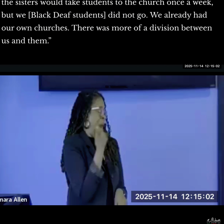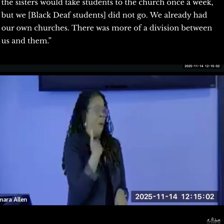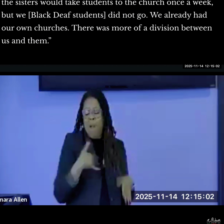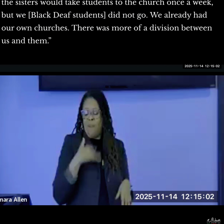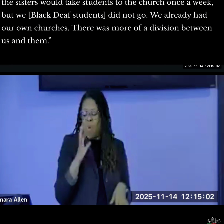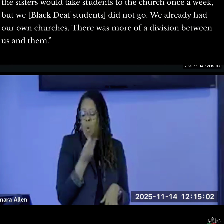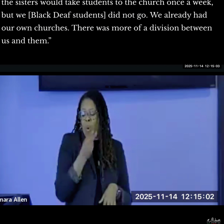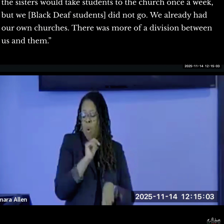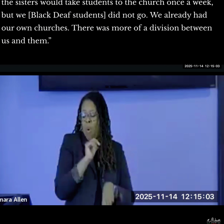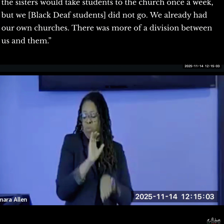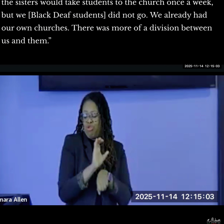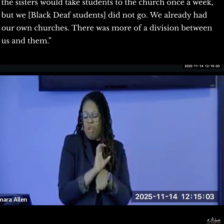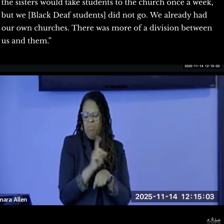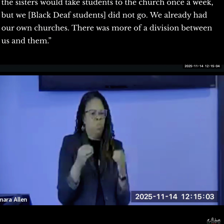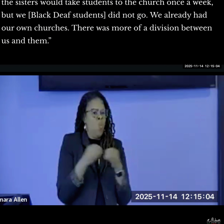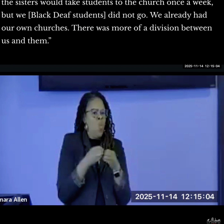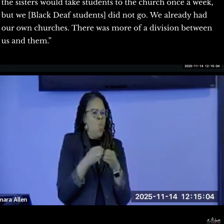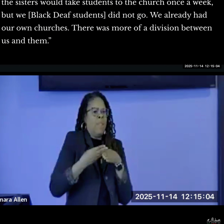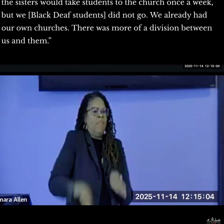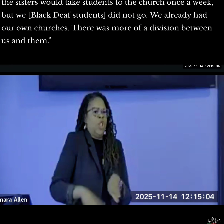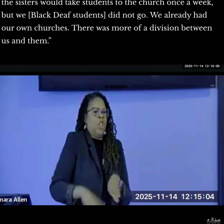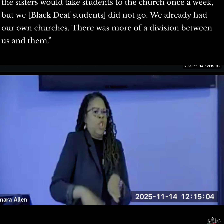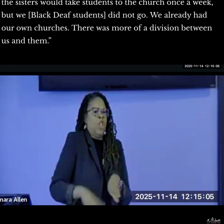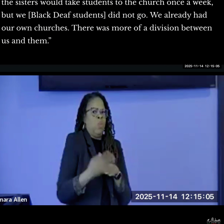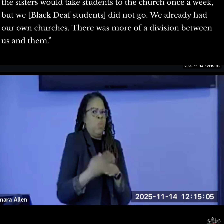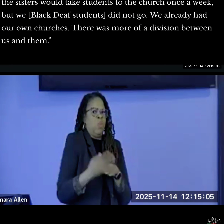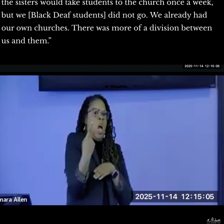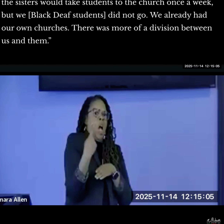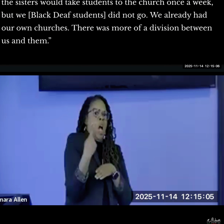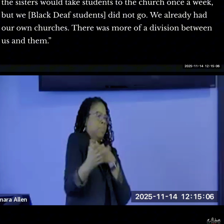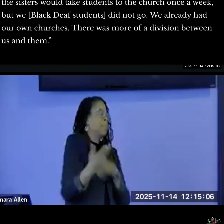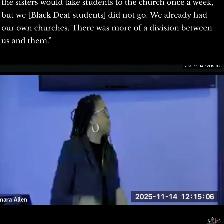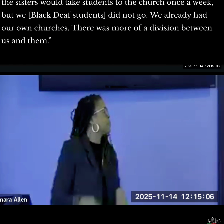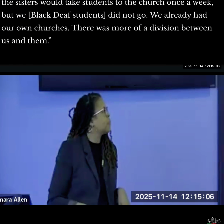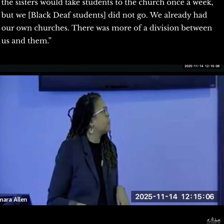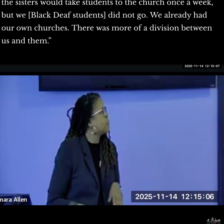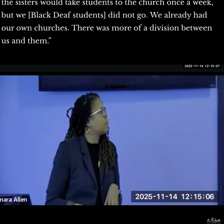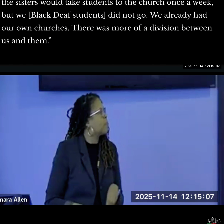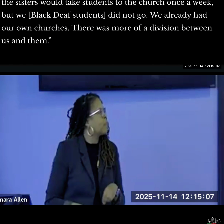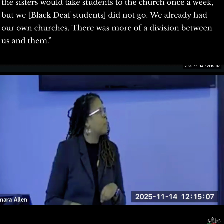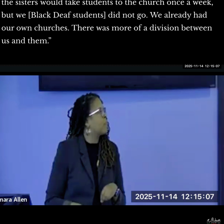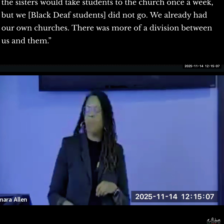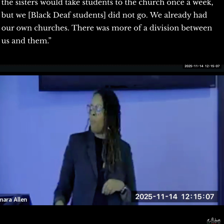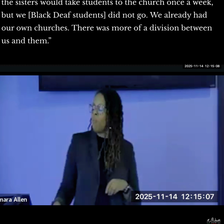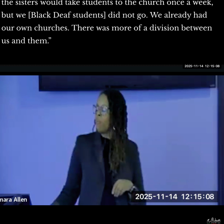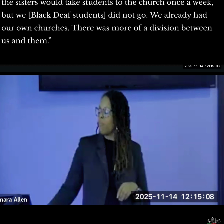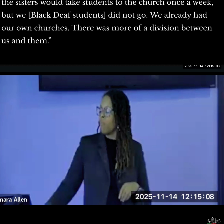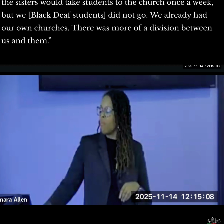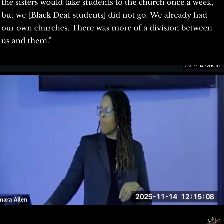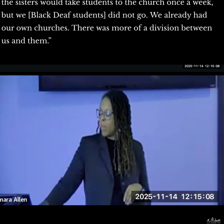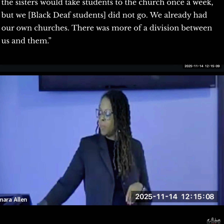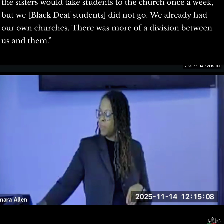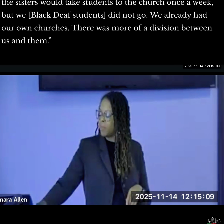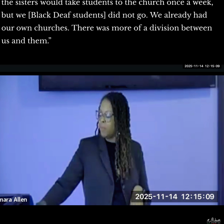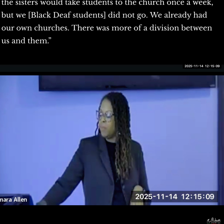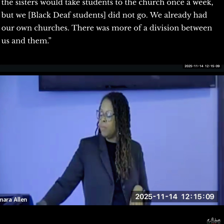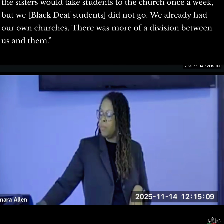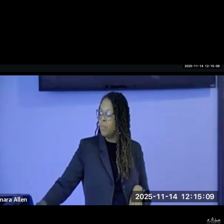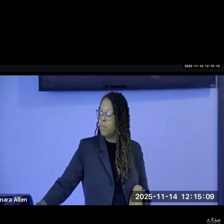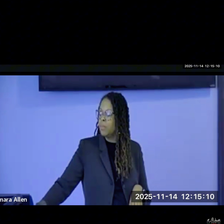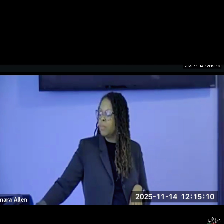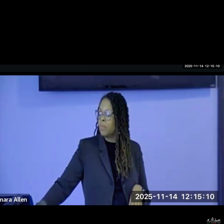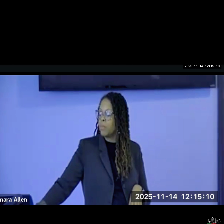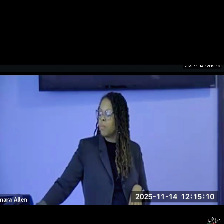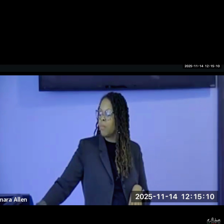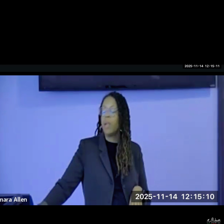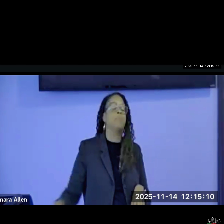once a week. But we, the Black deaf students, did not go. We already had our own churches. There was more of a division between